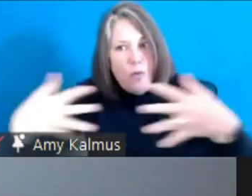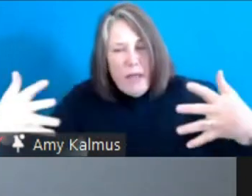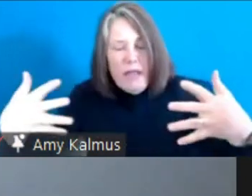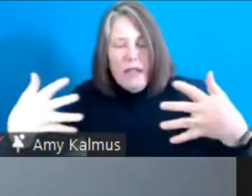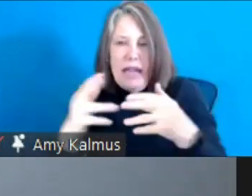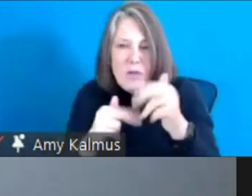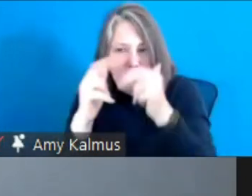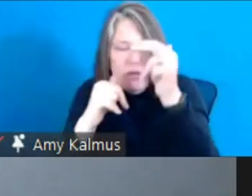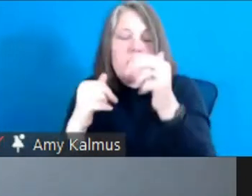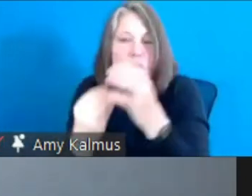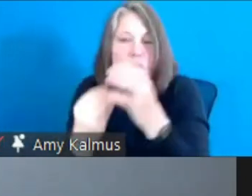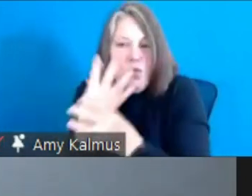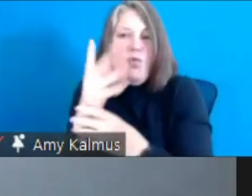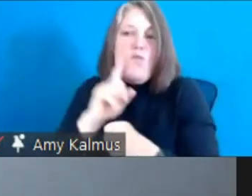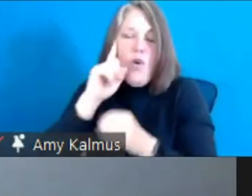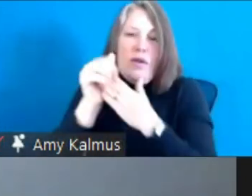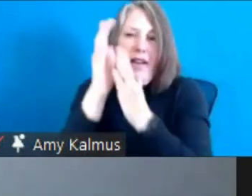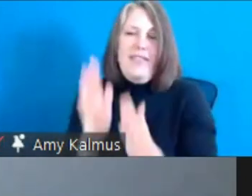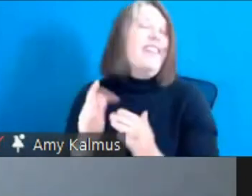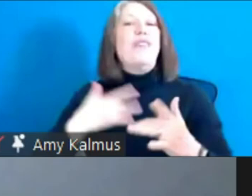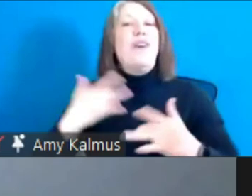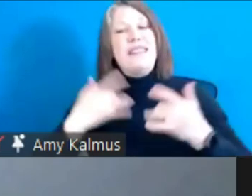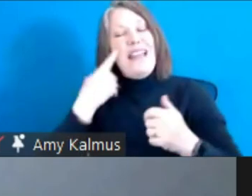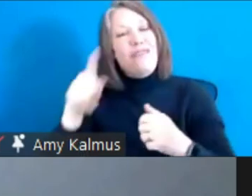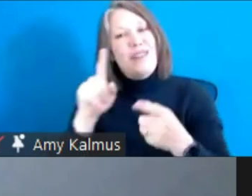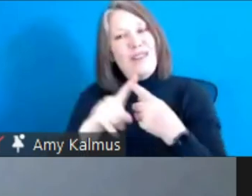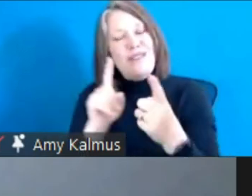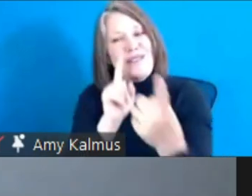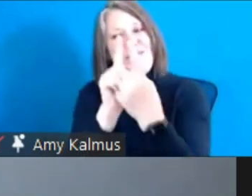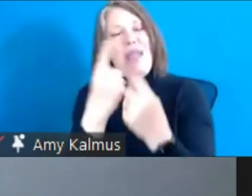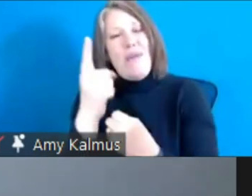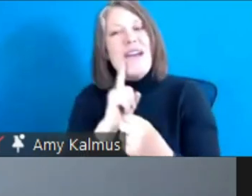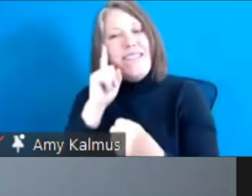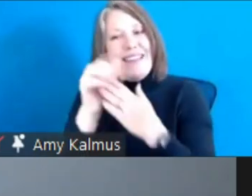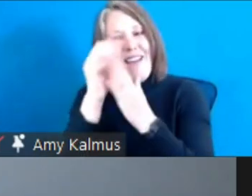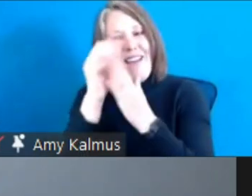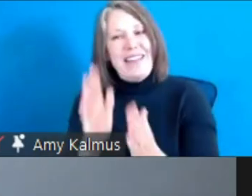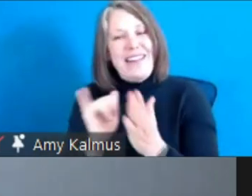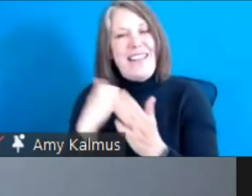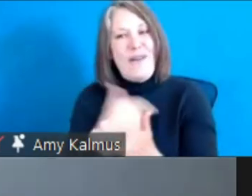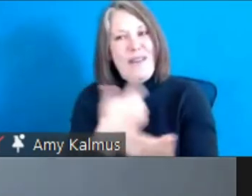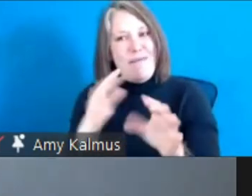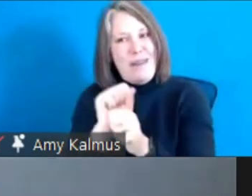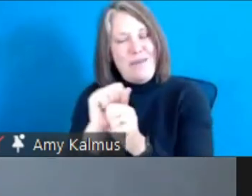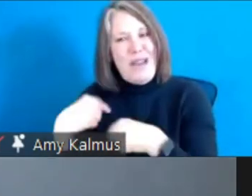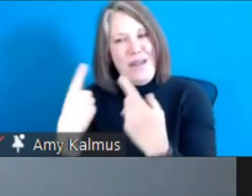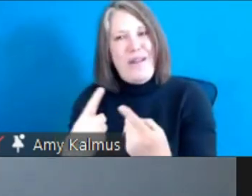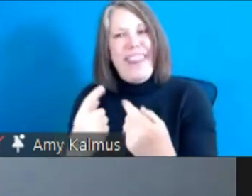so I'm really excited for you to meet one of the deaf leaders that we've been working with